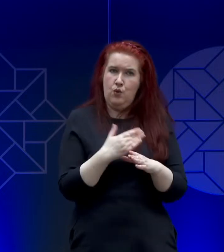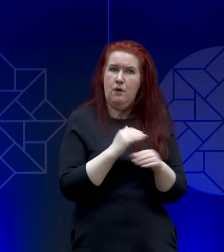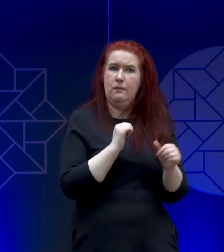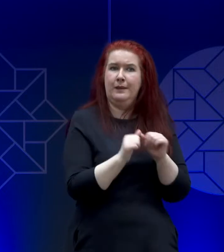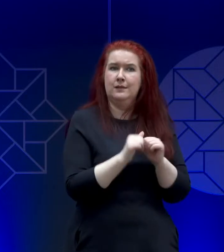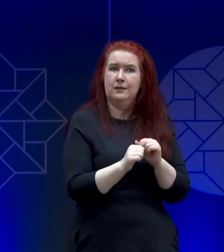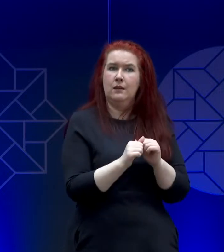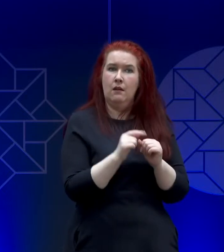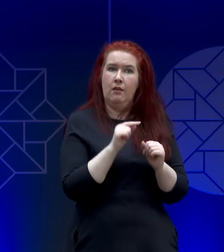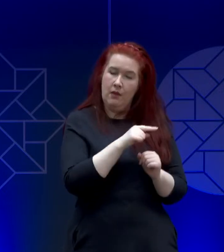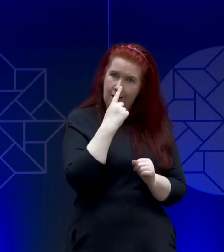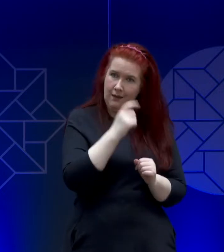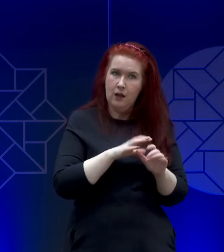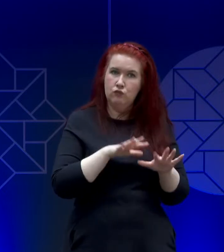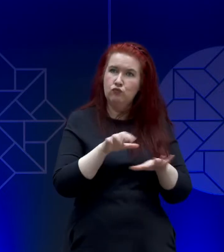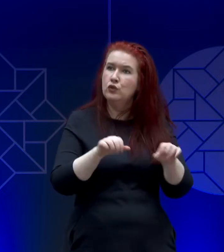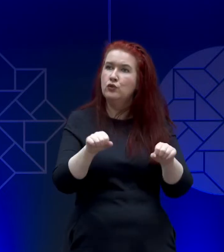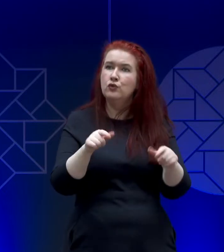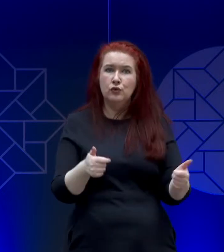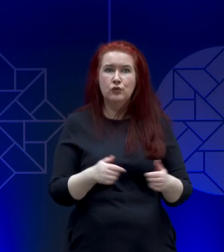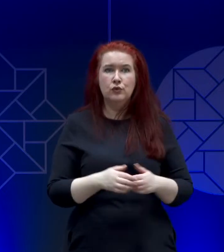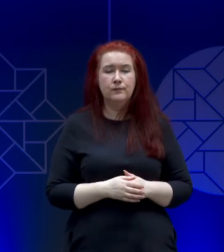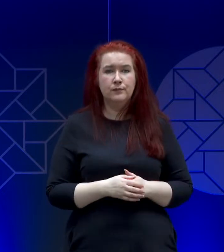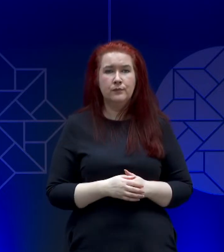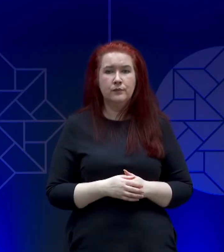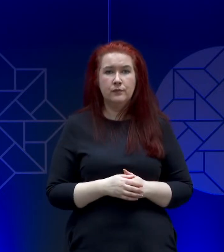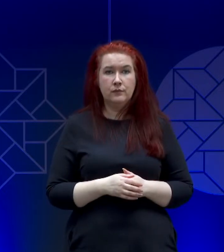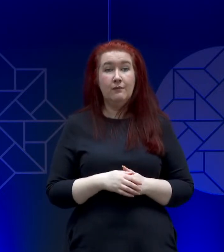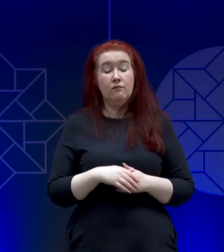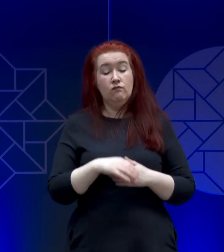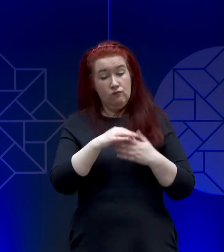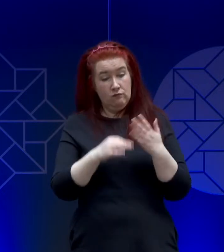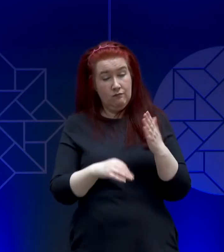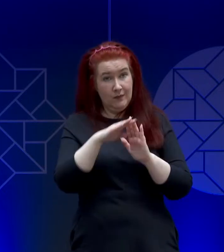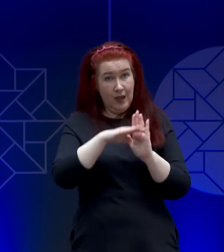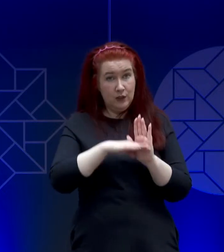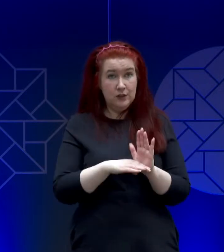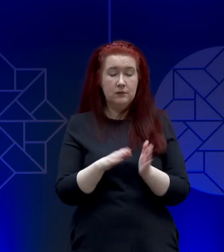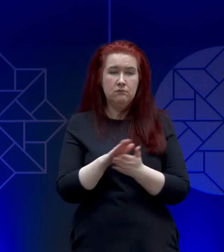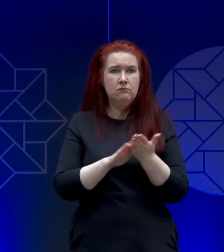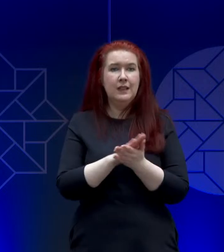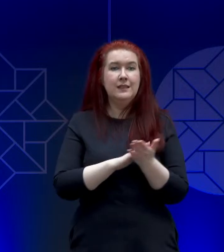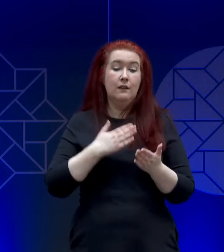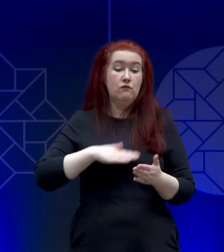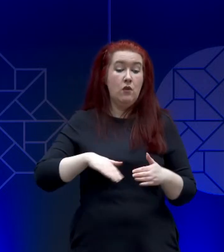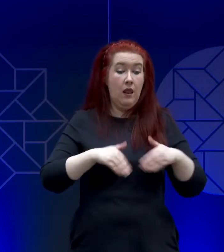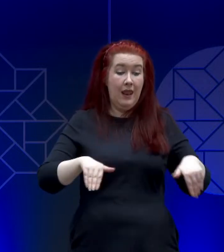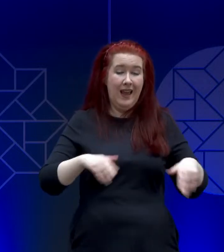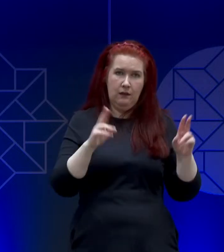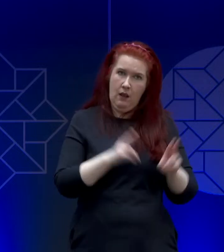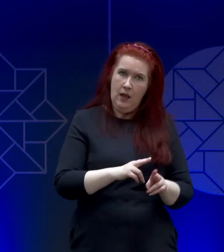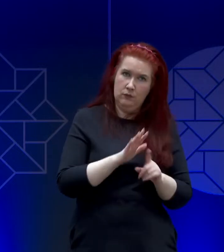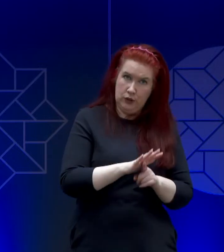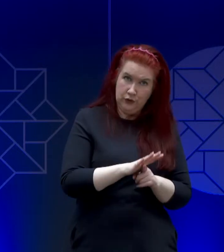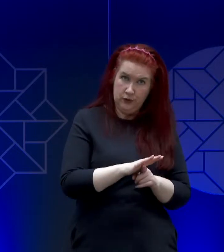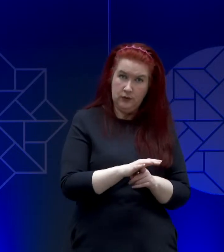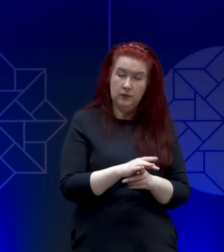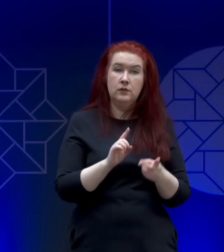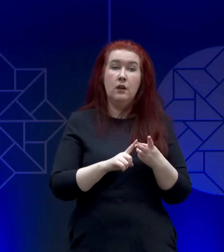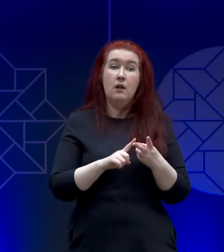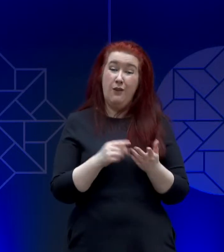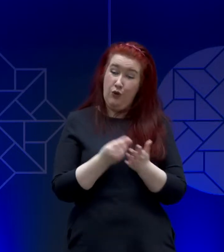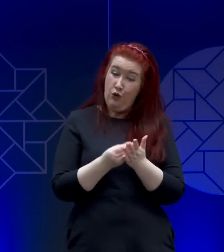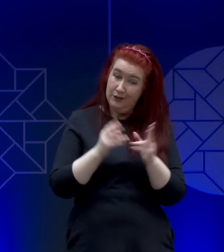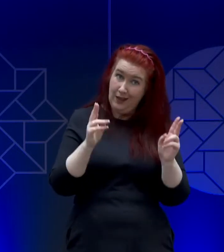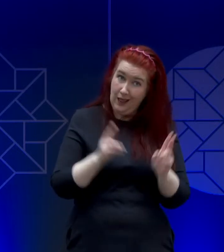be expanded. Taken together, it is action that will ease acute pressures, reduce delays, cost less to